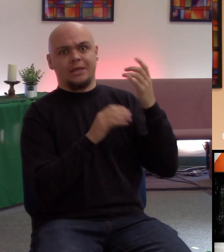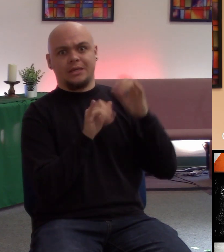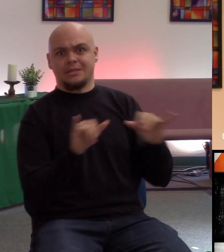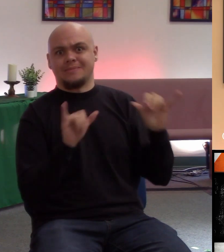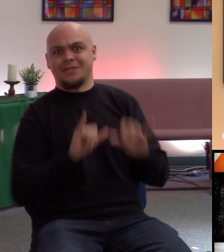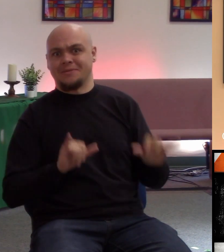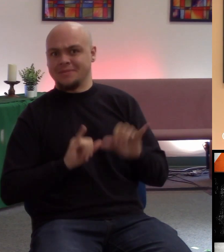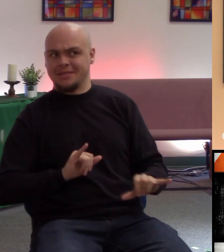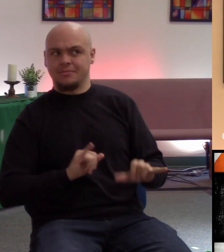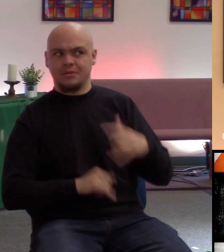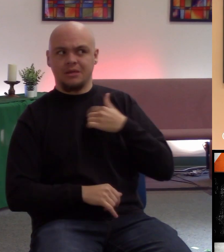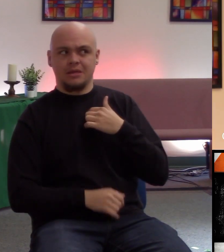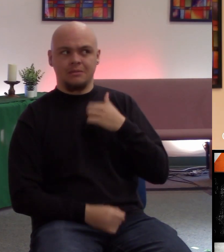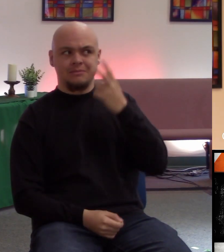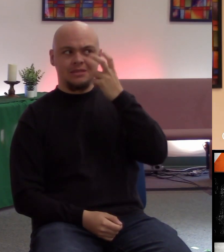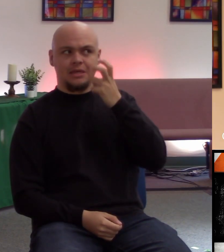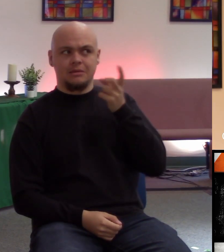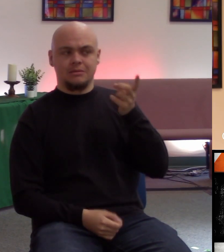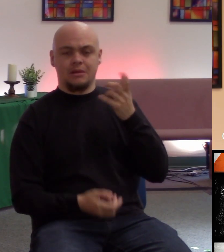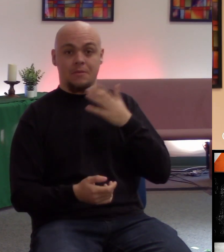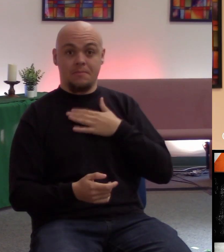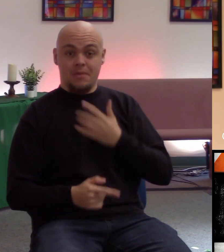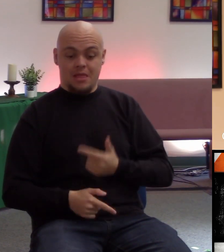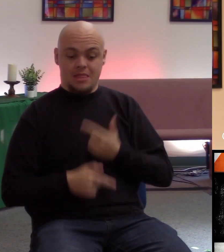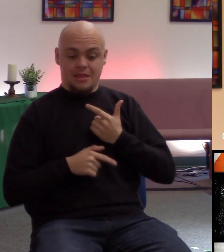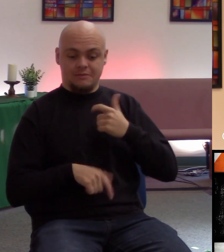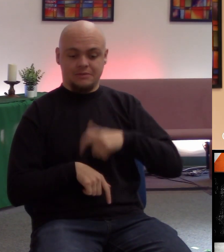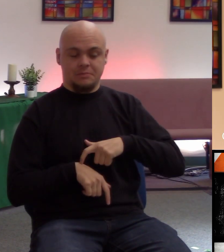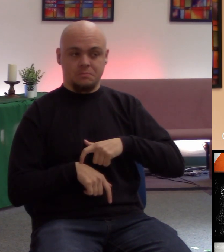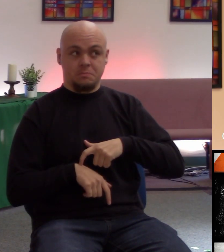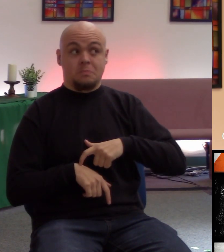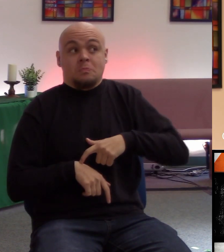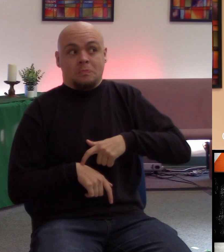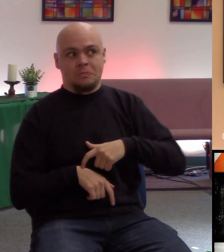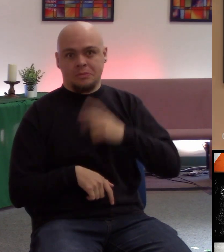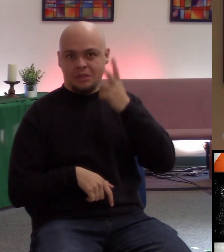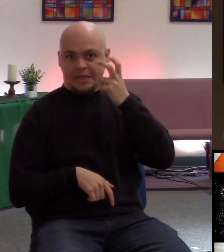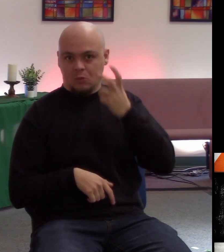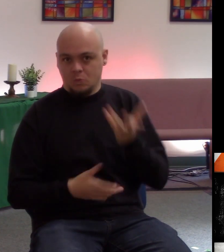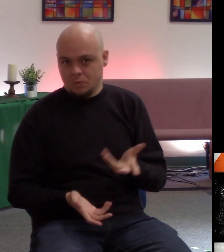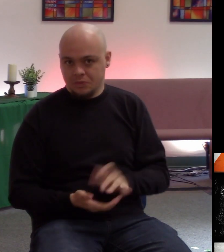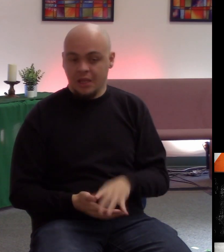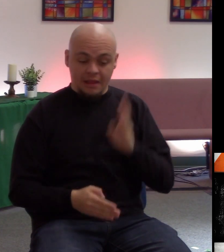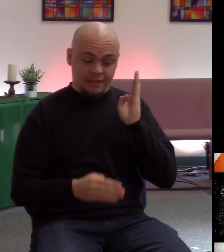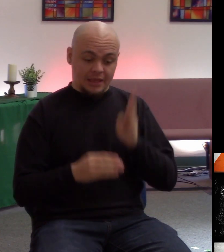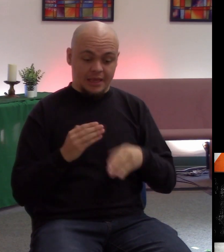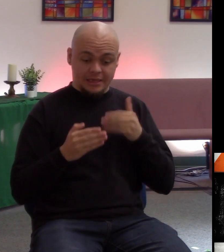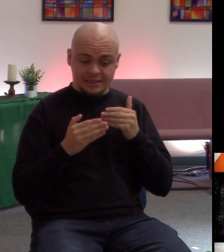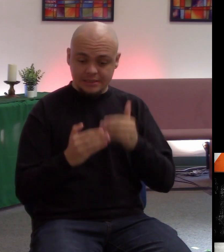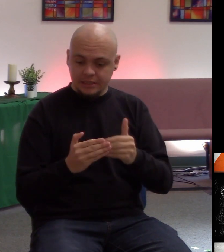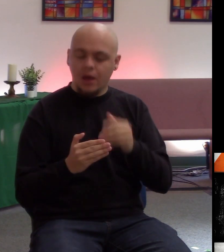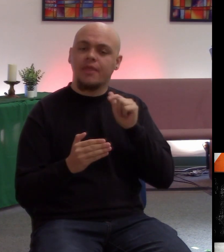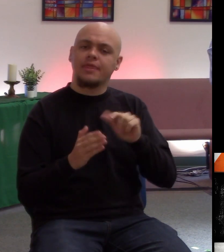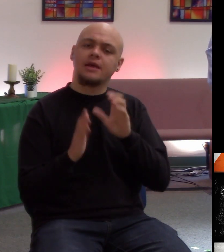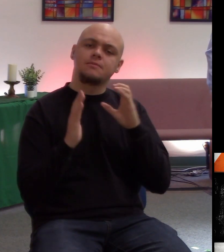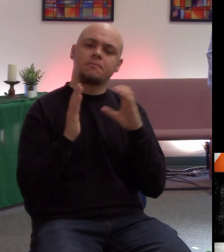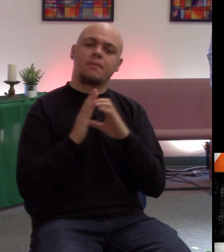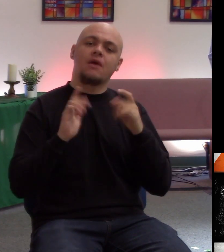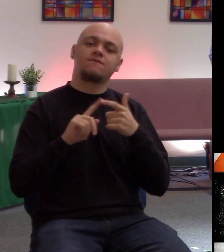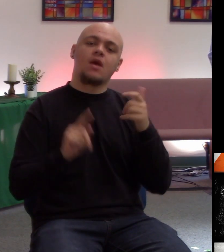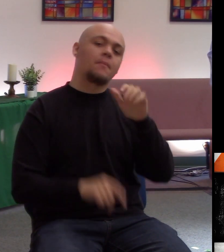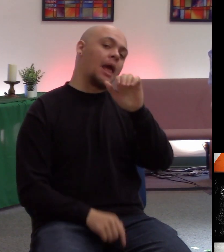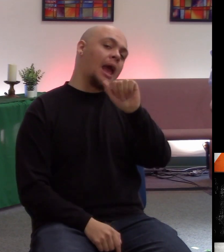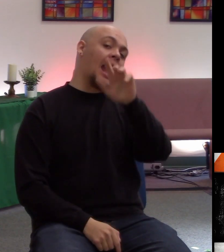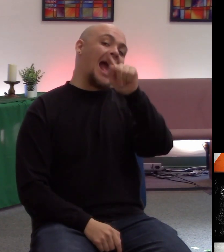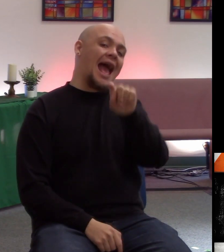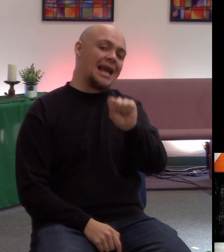thing. And I'm beginning to doubt that it's going to happen in my lifetime. The end is near. This is a passage.